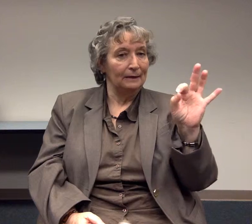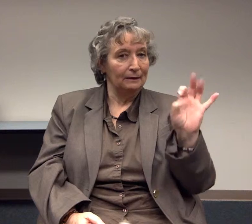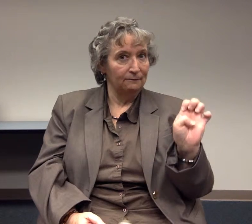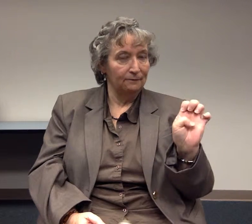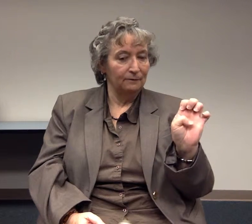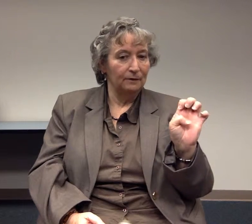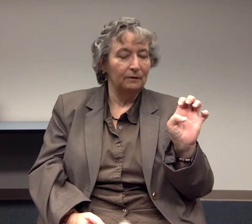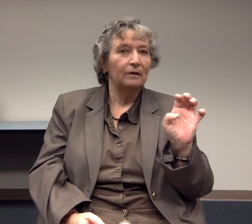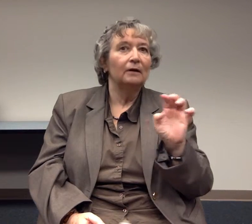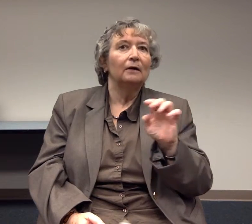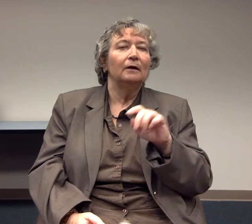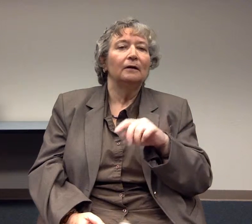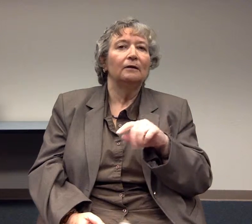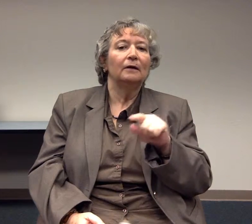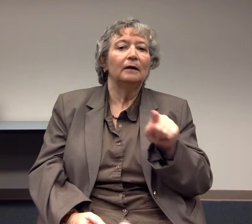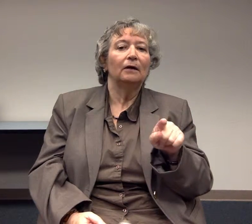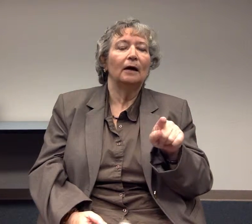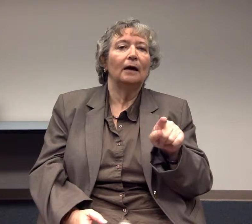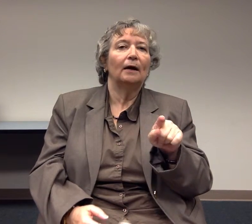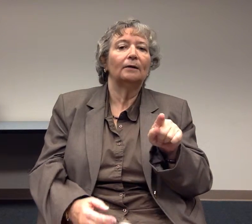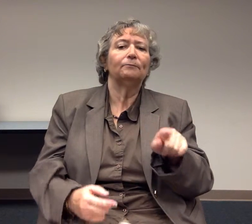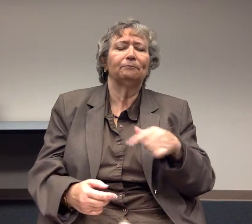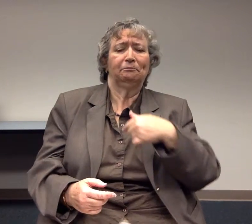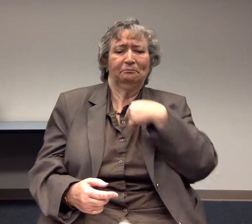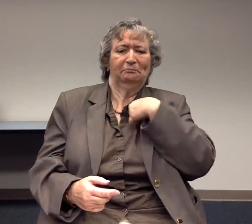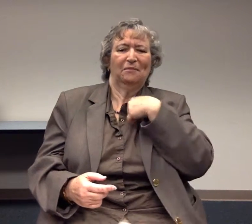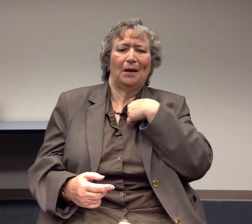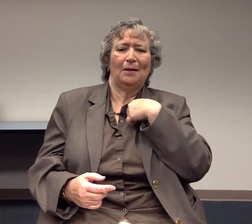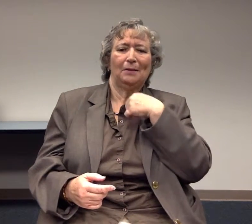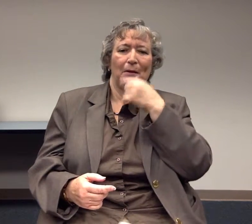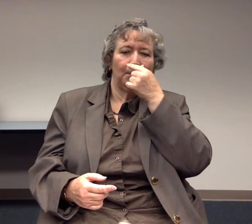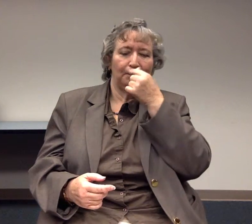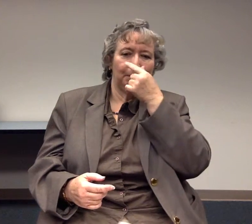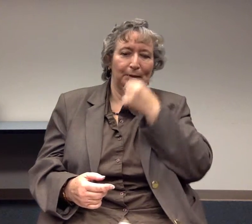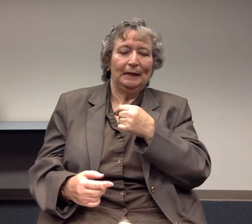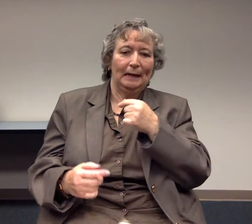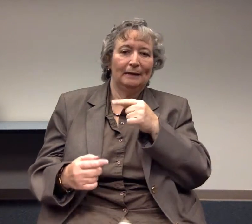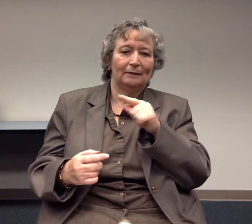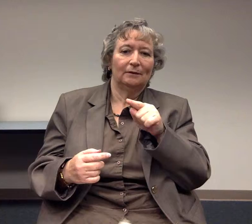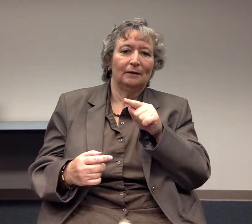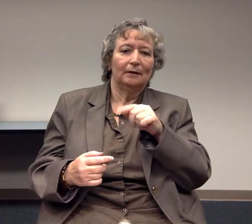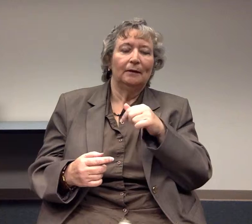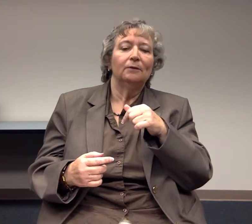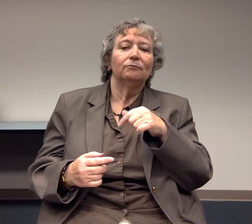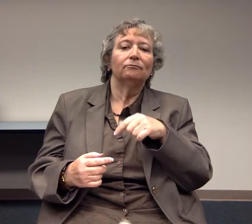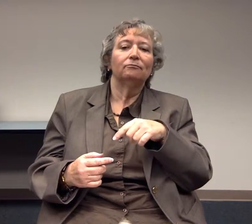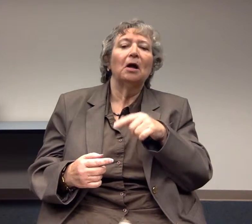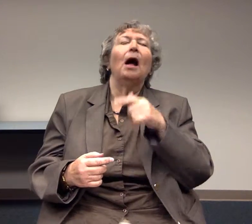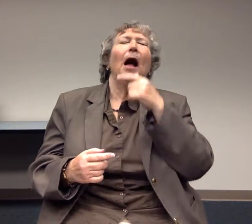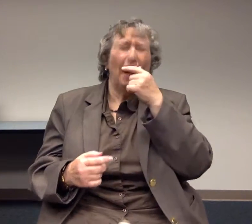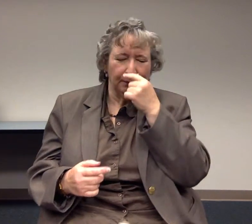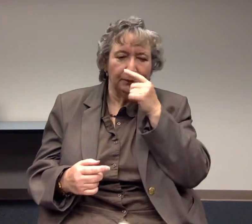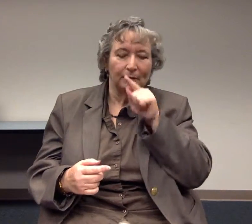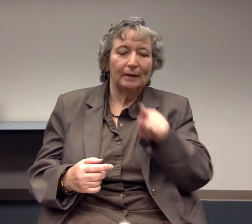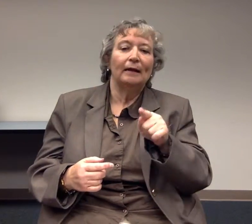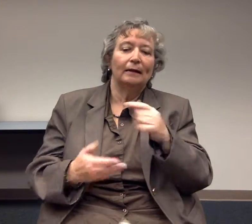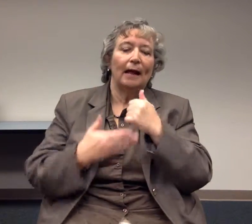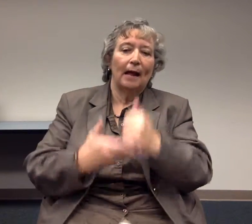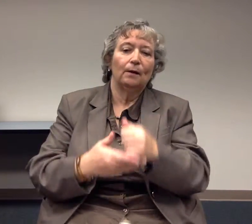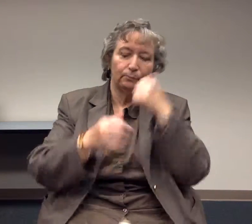Like, oh! That's how I teach the kindergarten to remember her name. And Georgia loved to paint about